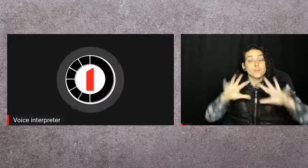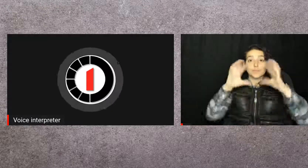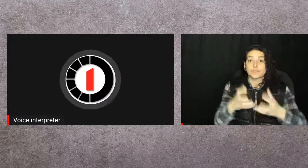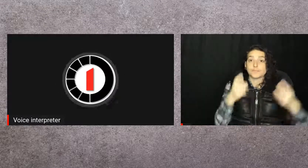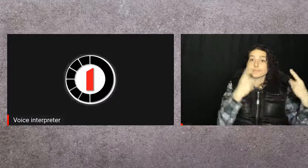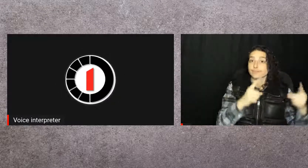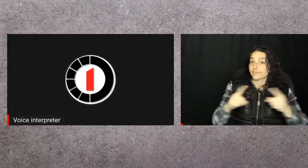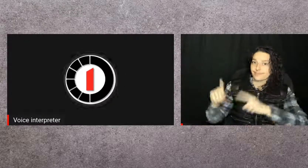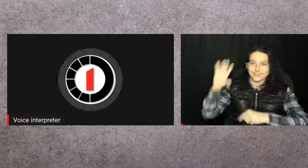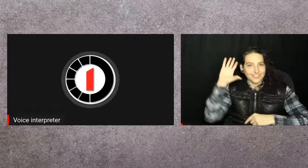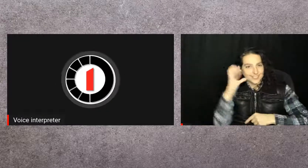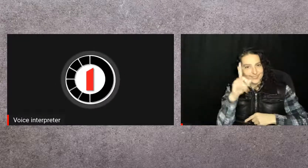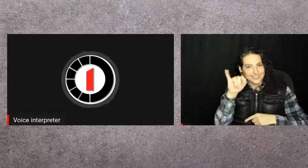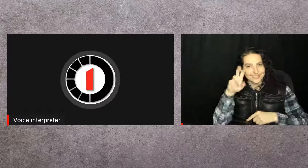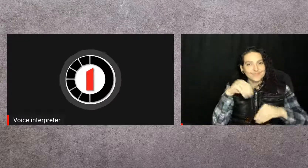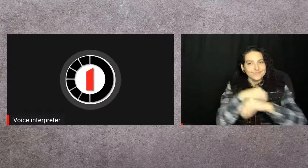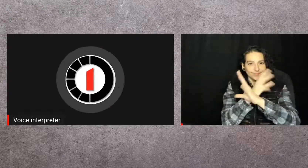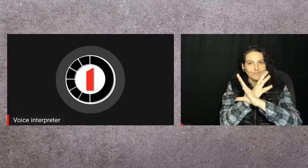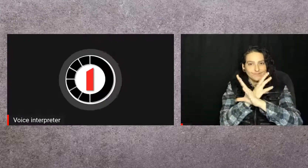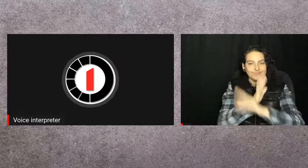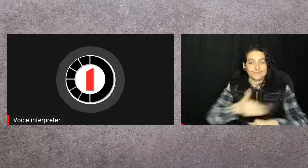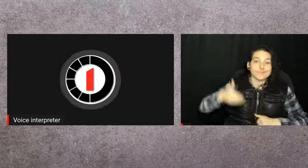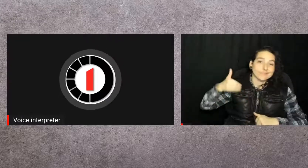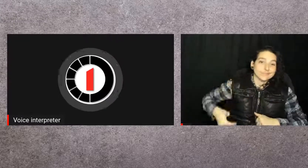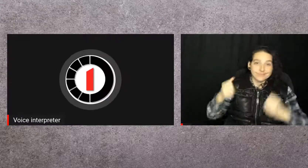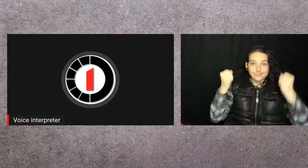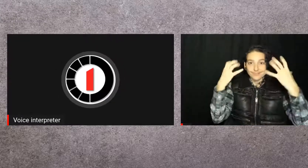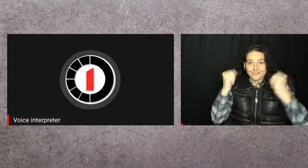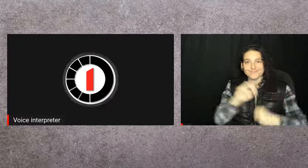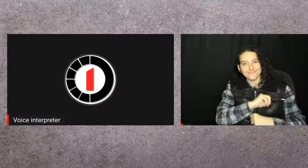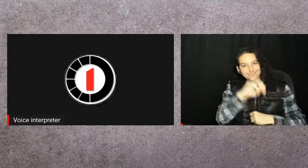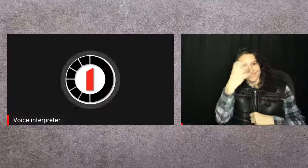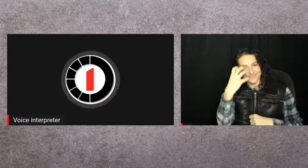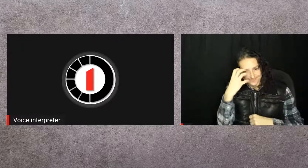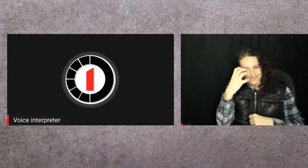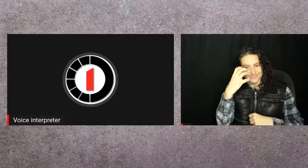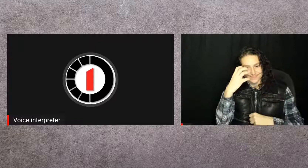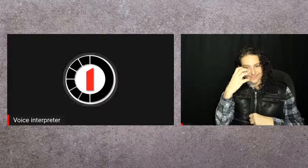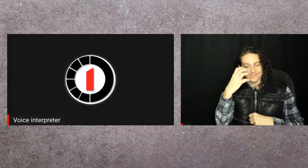everyone. Welcome to Sign1News Live Virtual Chat. I'm Martha Anger.